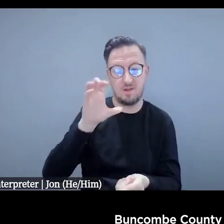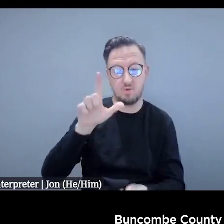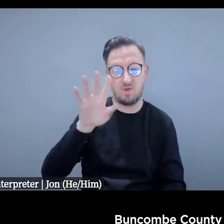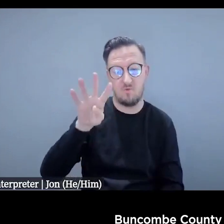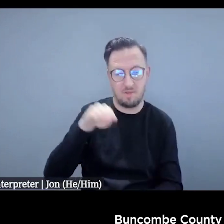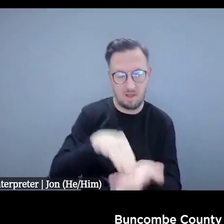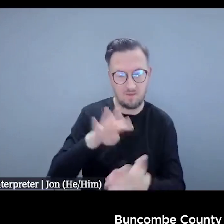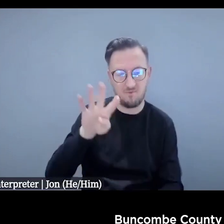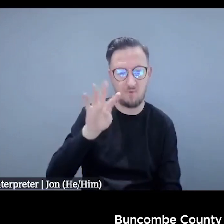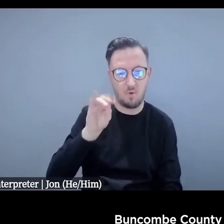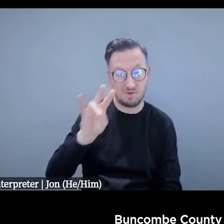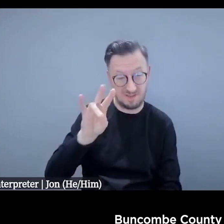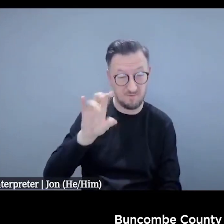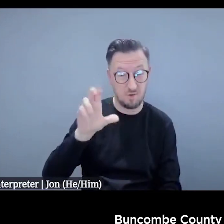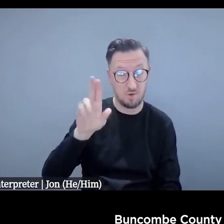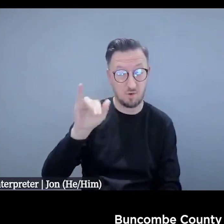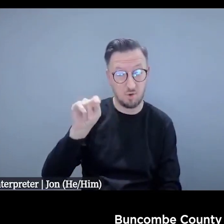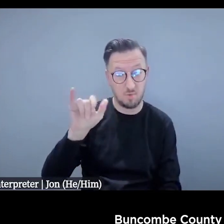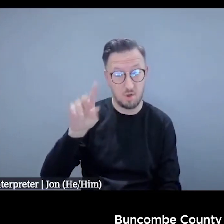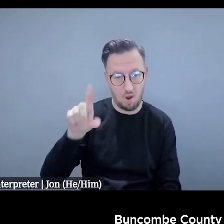624,407 cubic yards of debris and